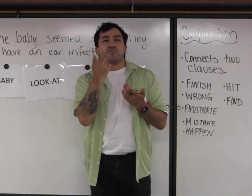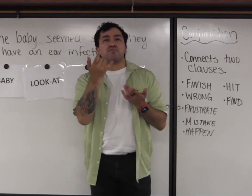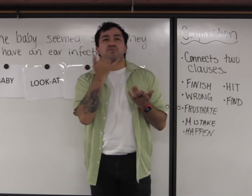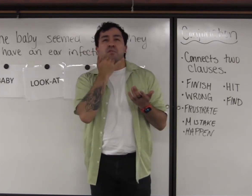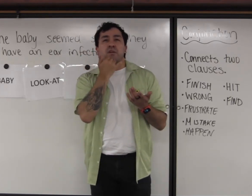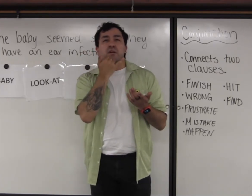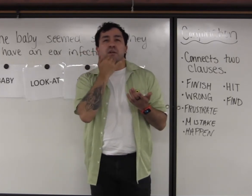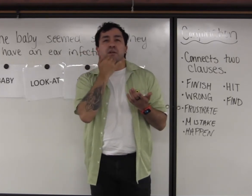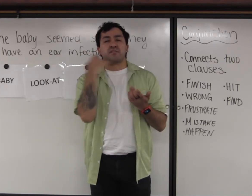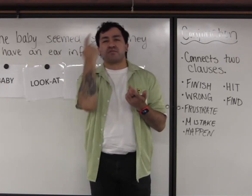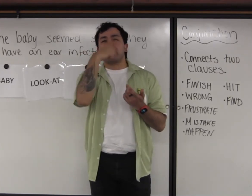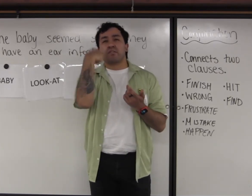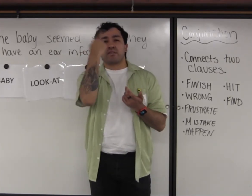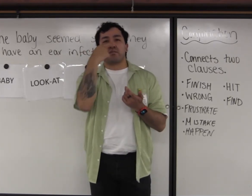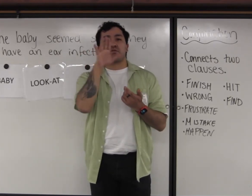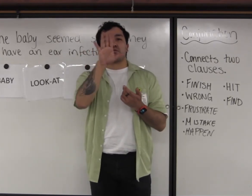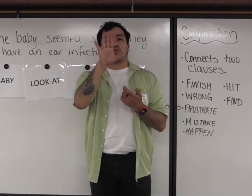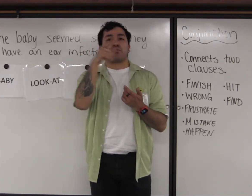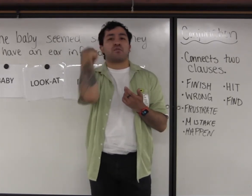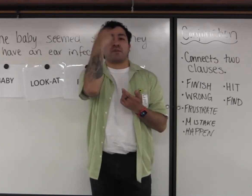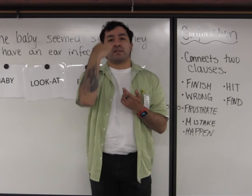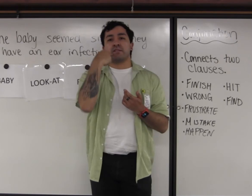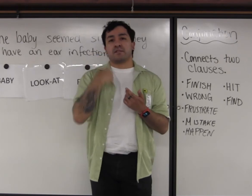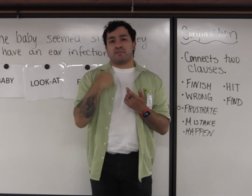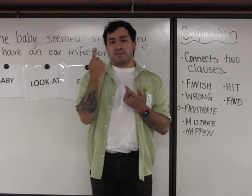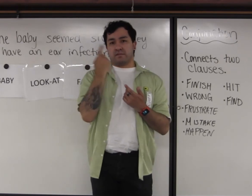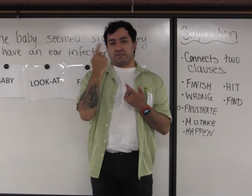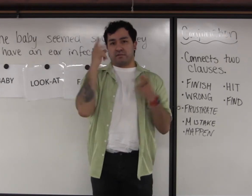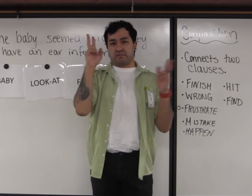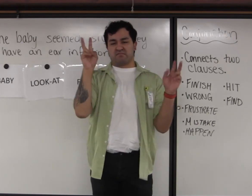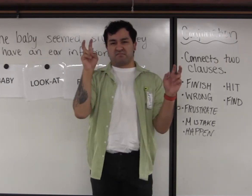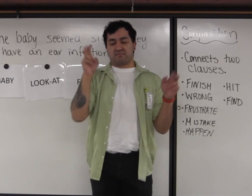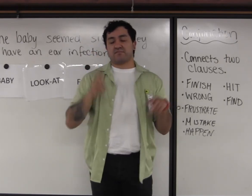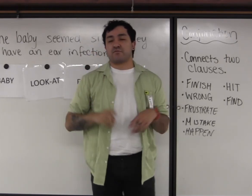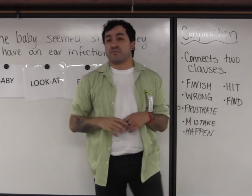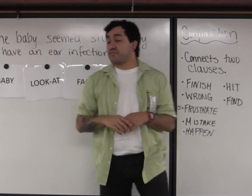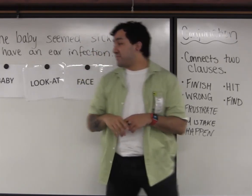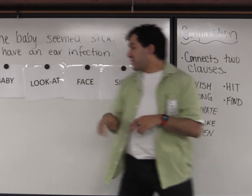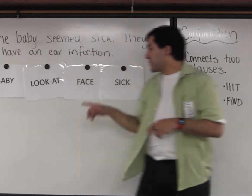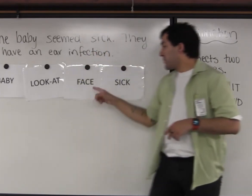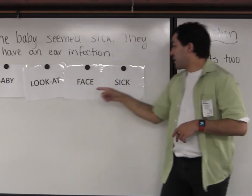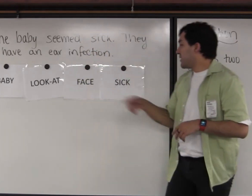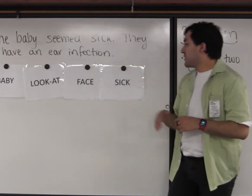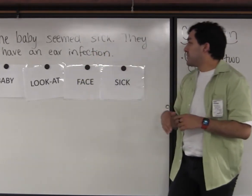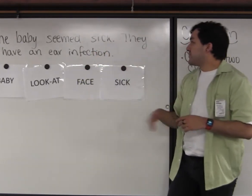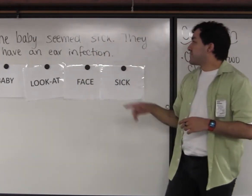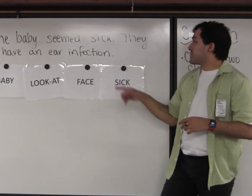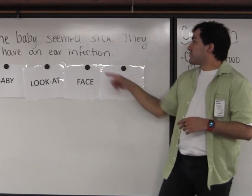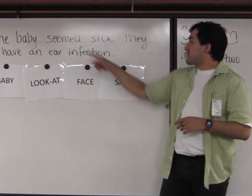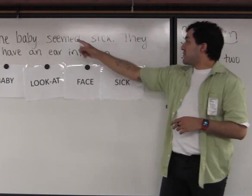It can also mean look, like, oh, you look sick. Your face looks sick, right? This idea.